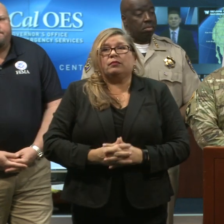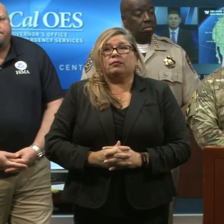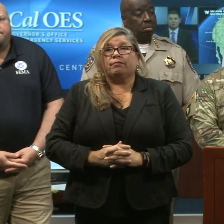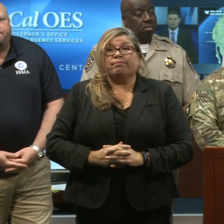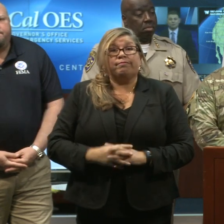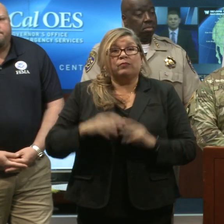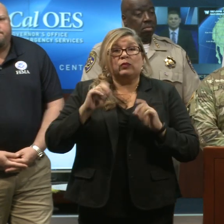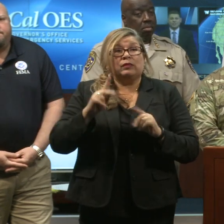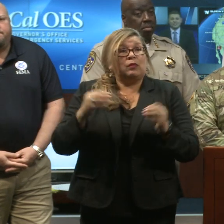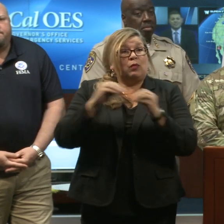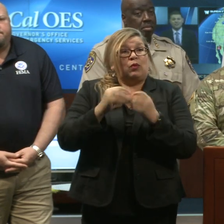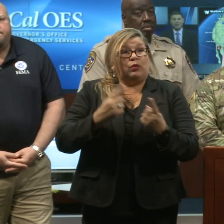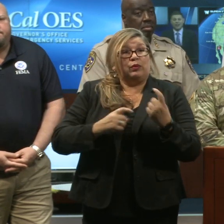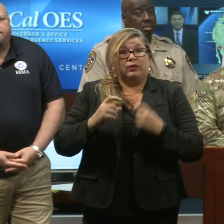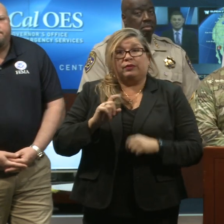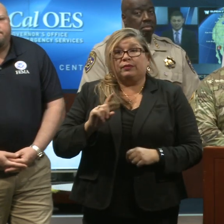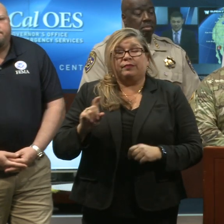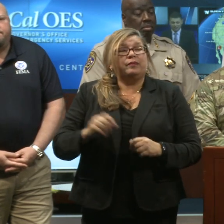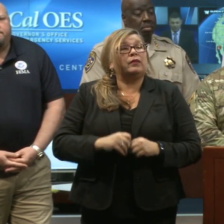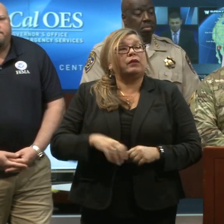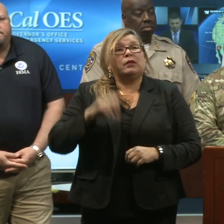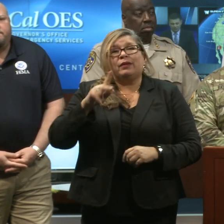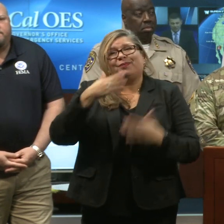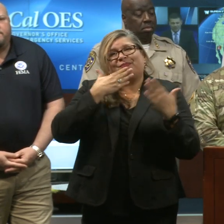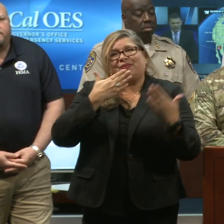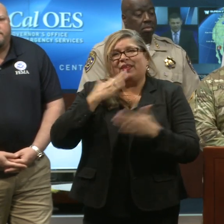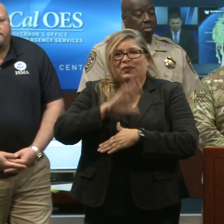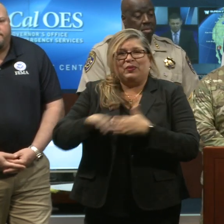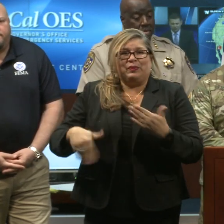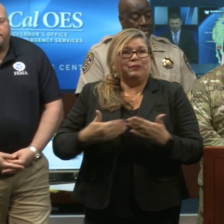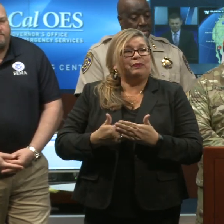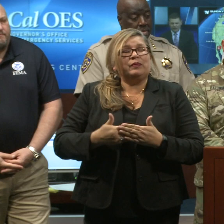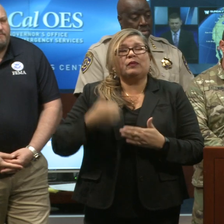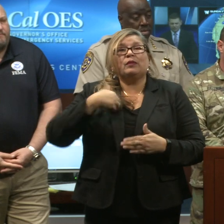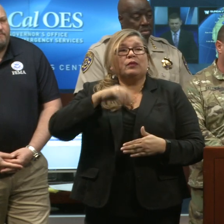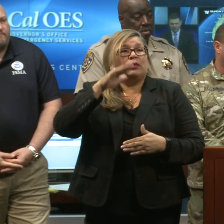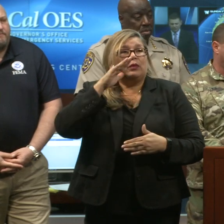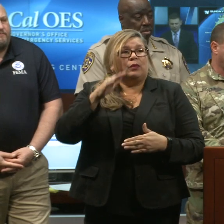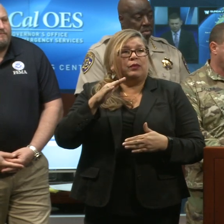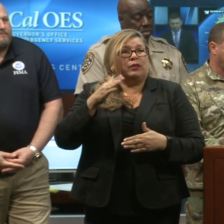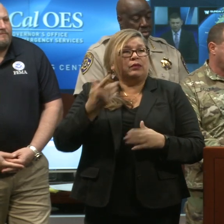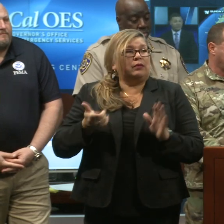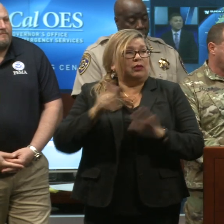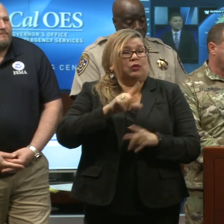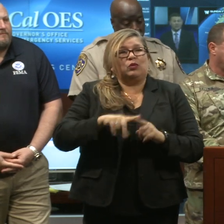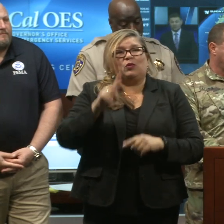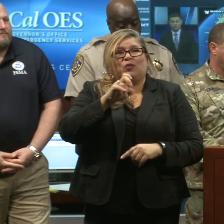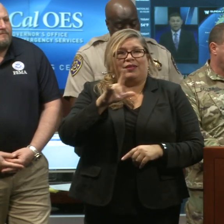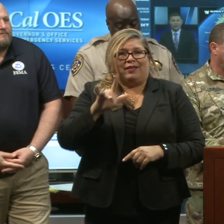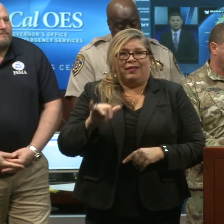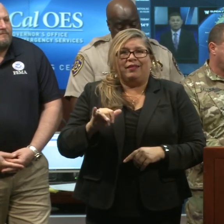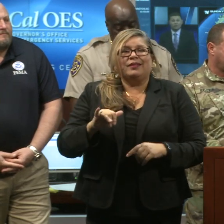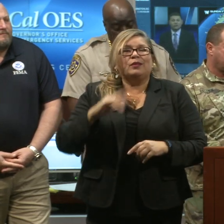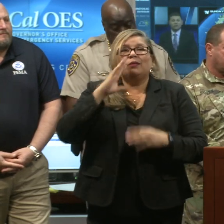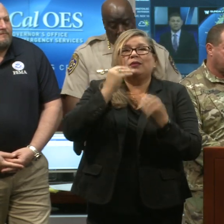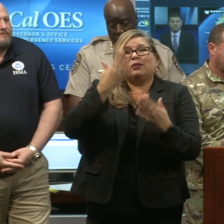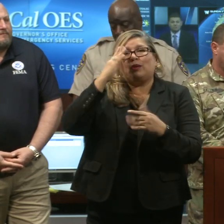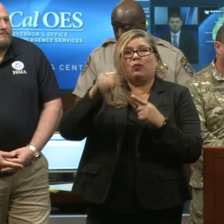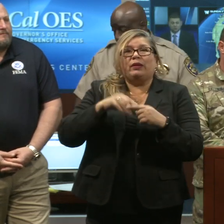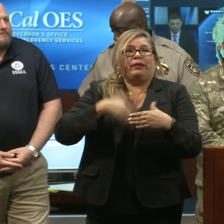Okay. Anything else? All right. Thank you, everyone. We'll move it back over to Kelly, and you'll identify next time.